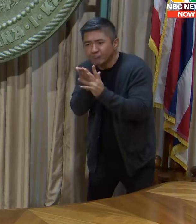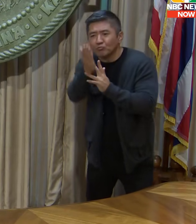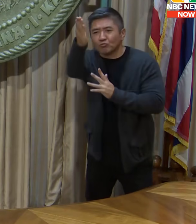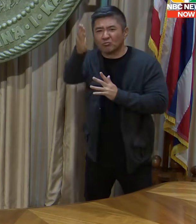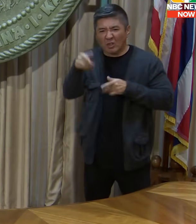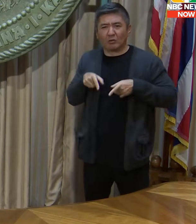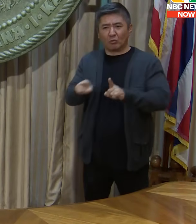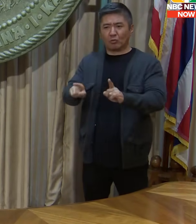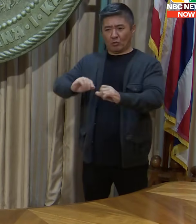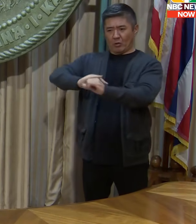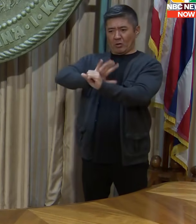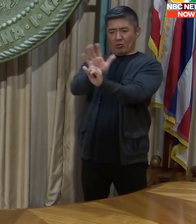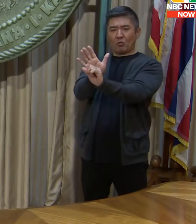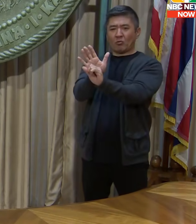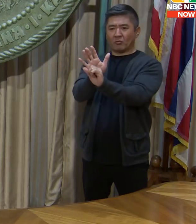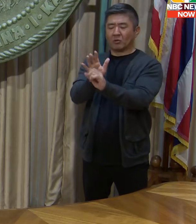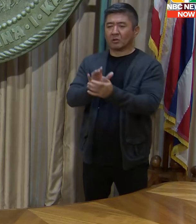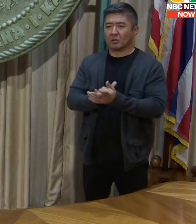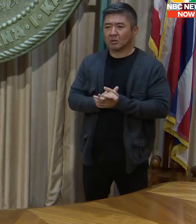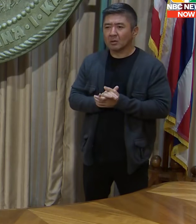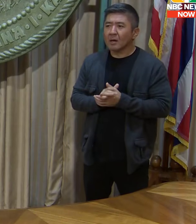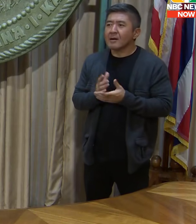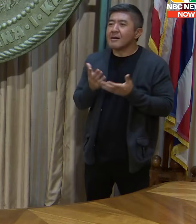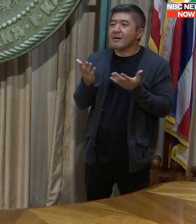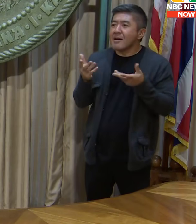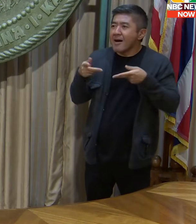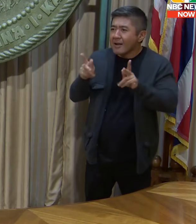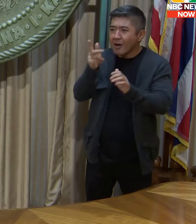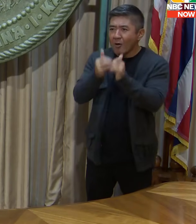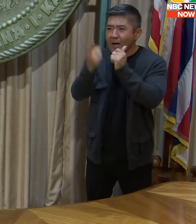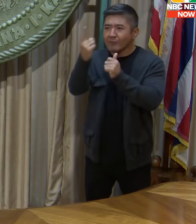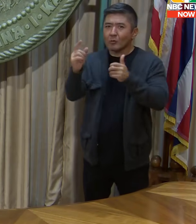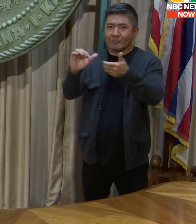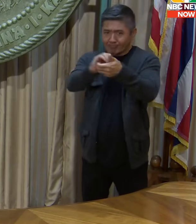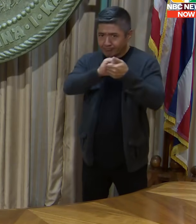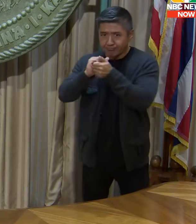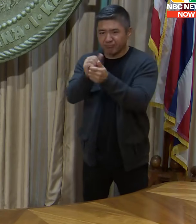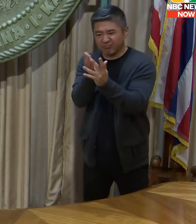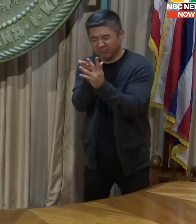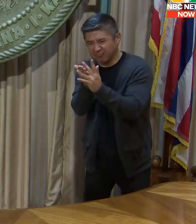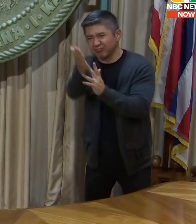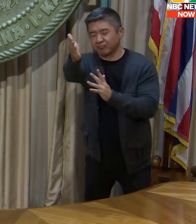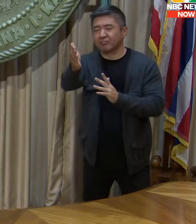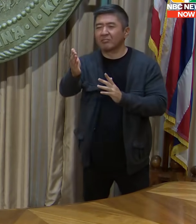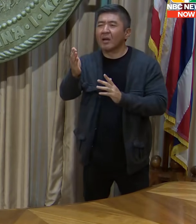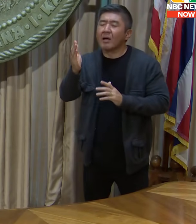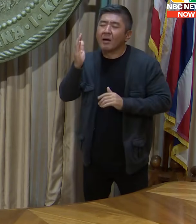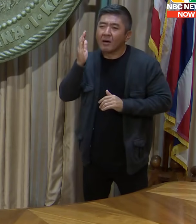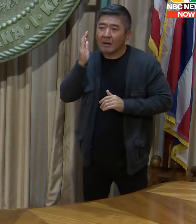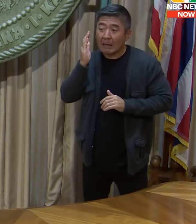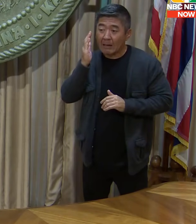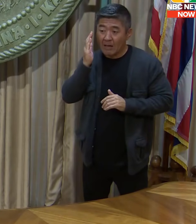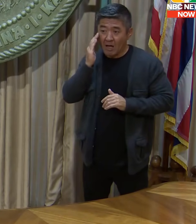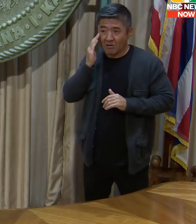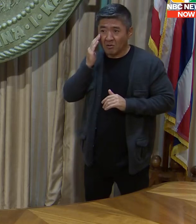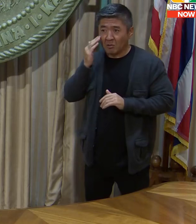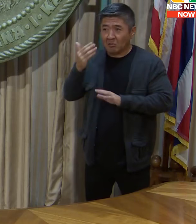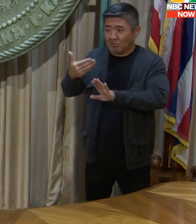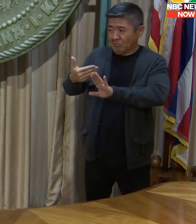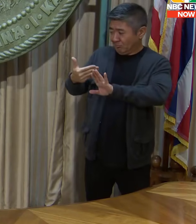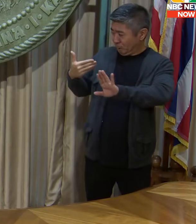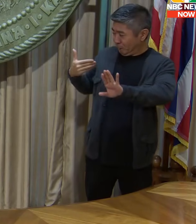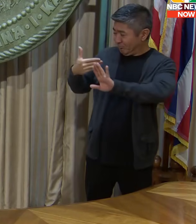that allows us to come together. We know that it has been in our history for